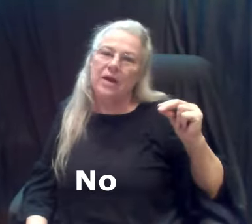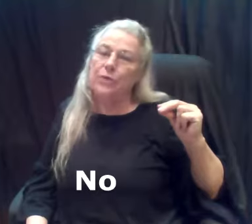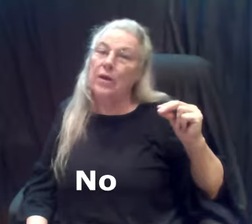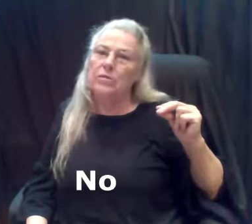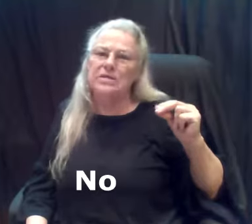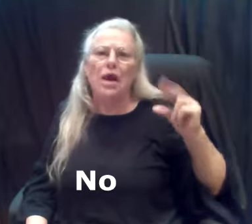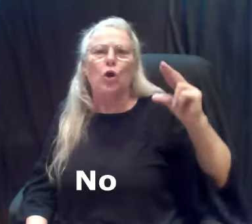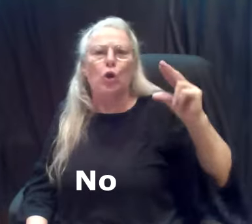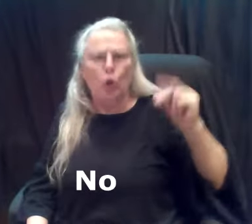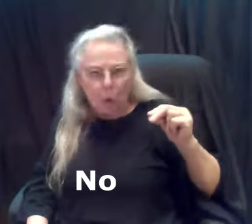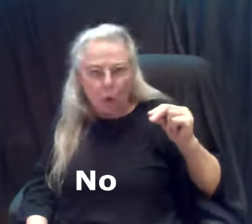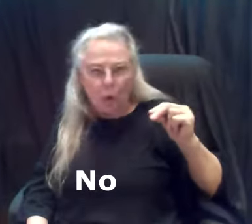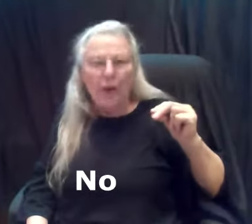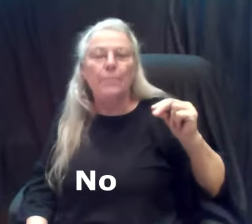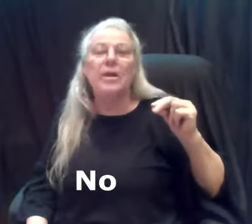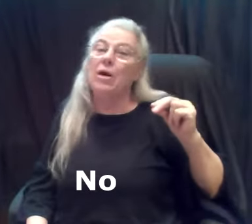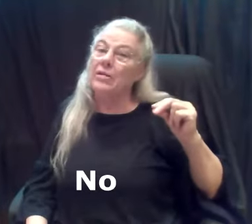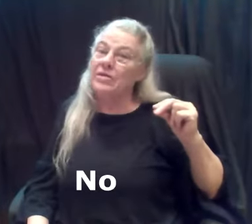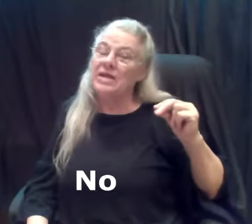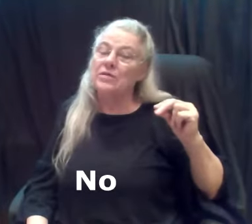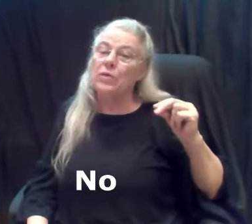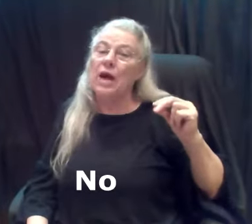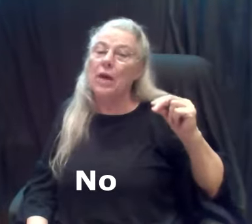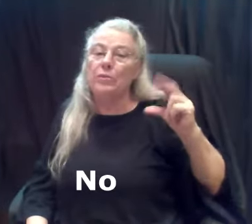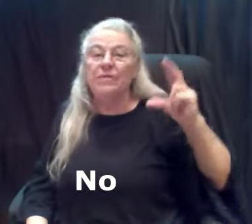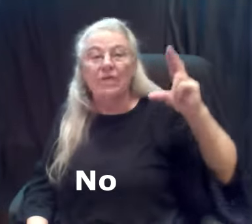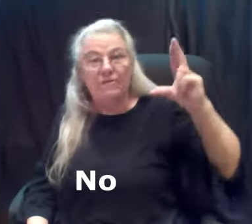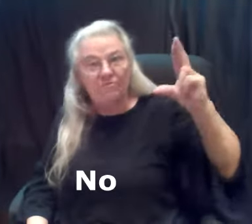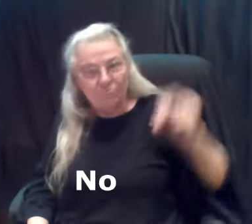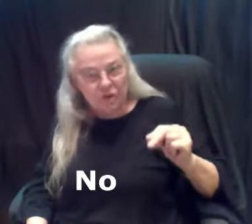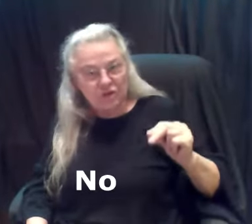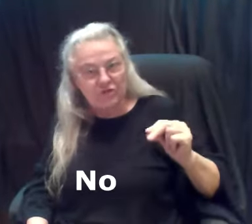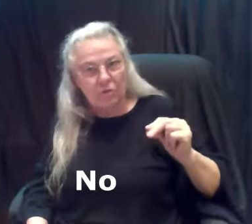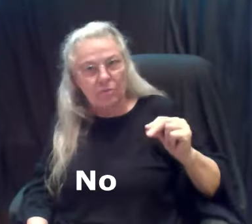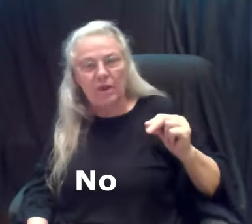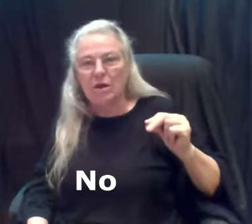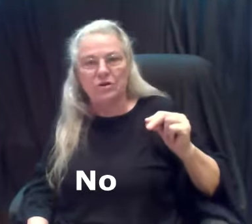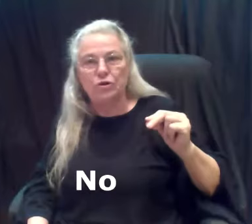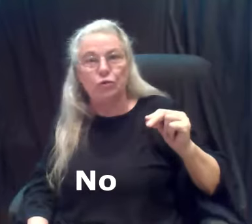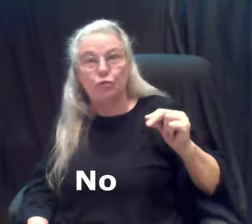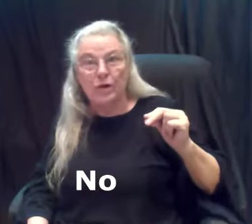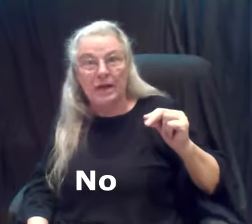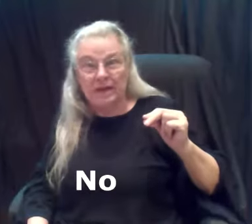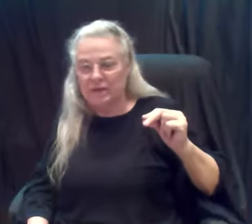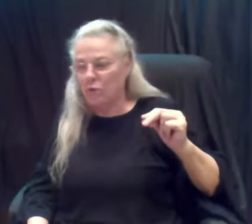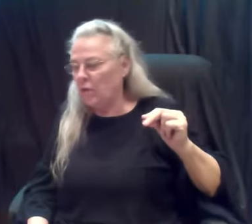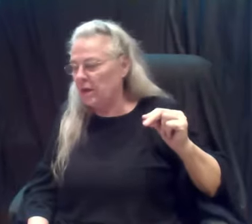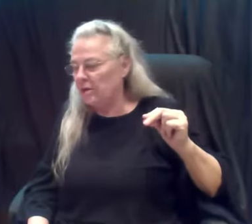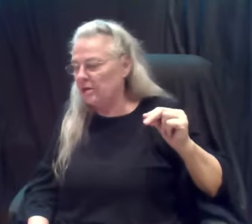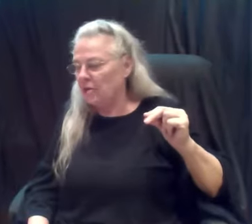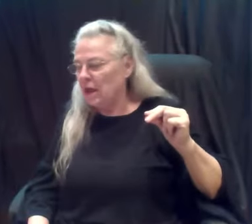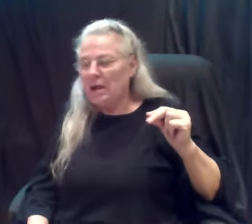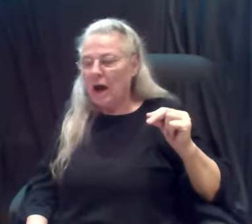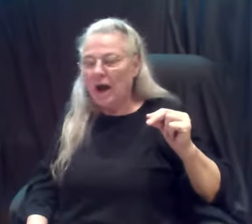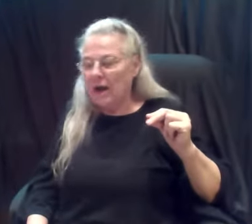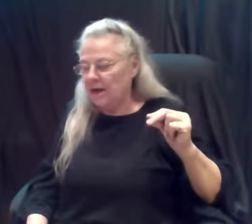mother would say, no. But in this one, I would be very forceful because you really don't want to hide it under